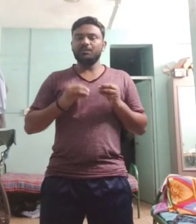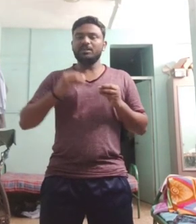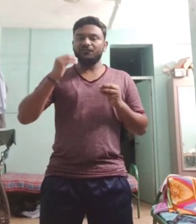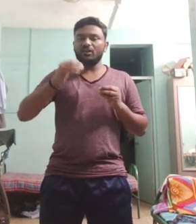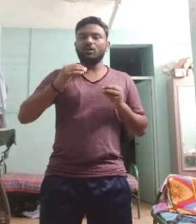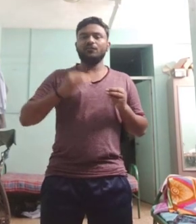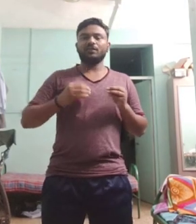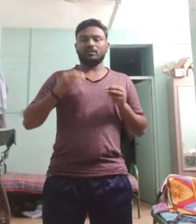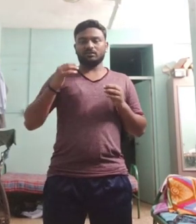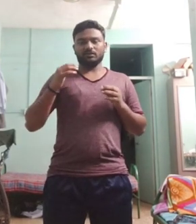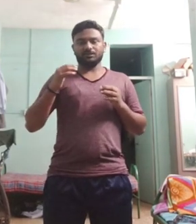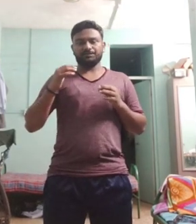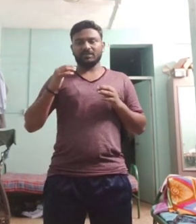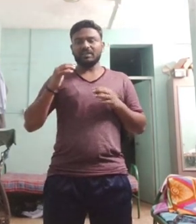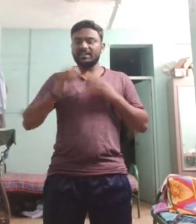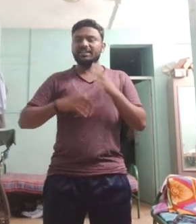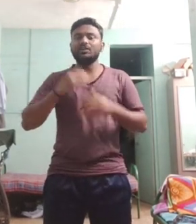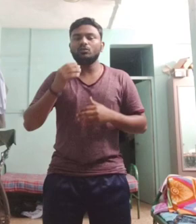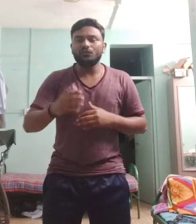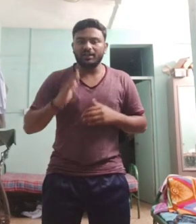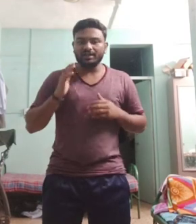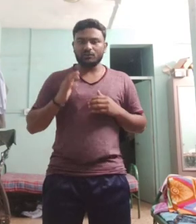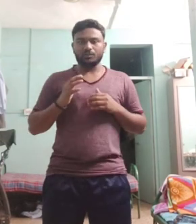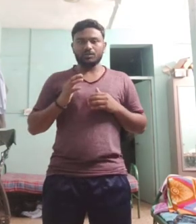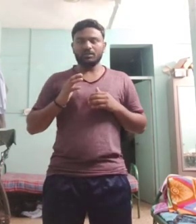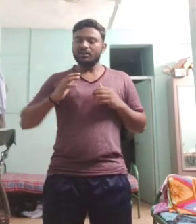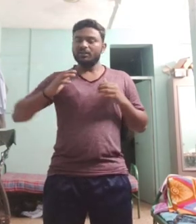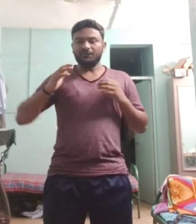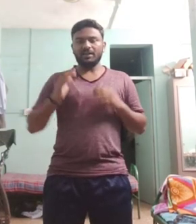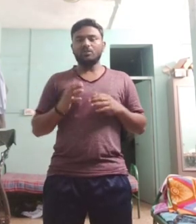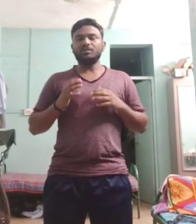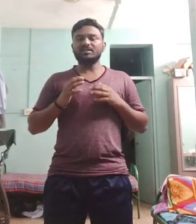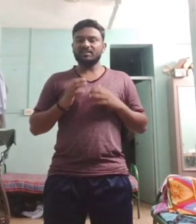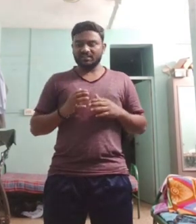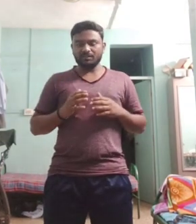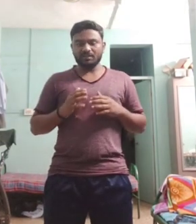simple way of getting to while loop. While loop is nothing